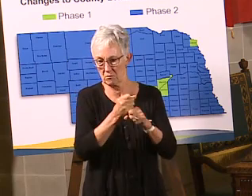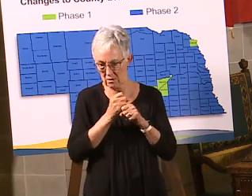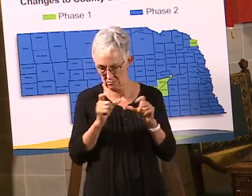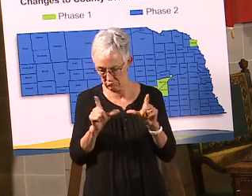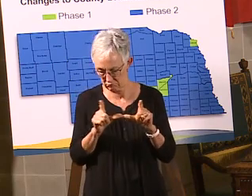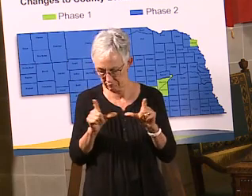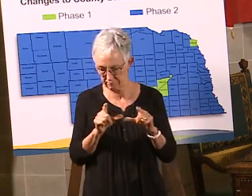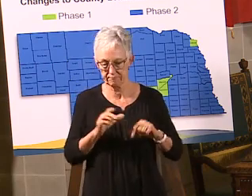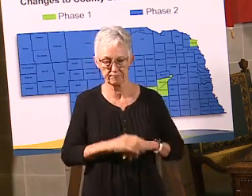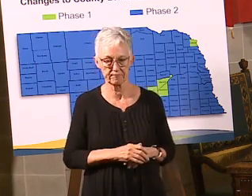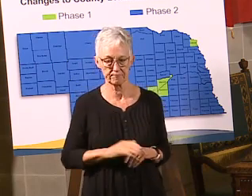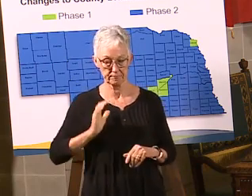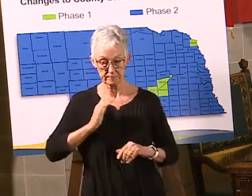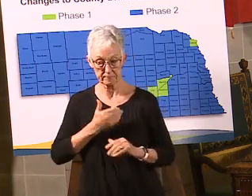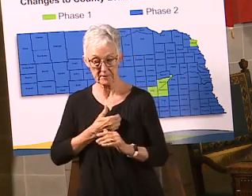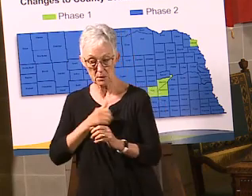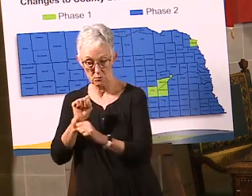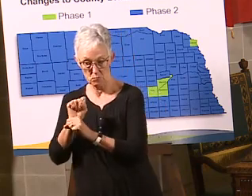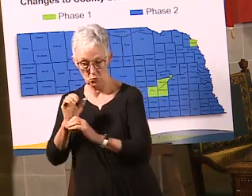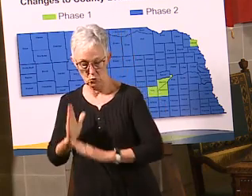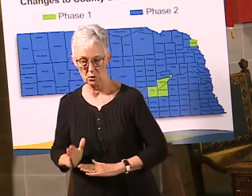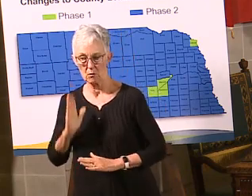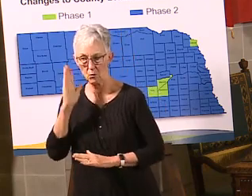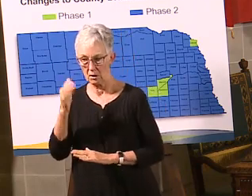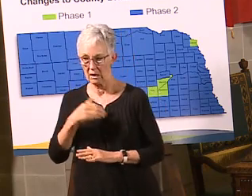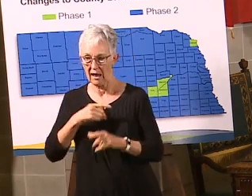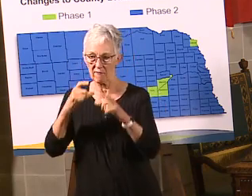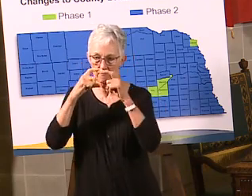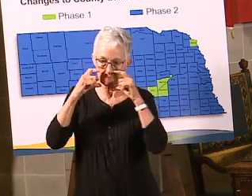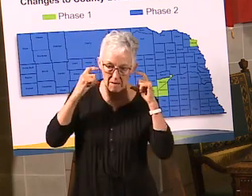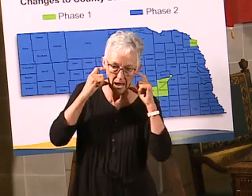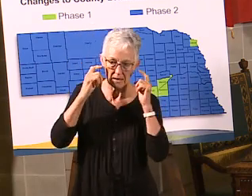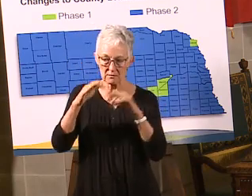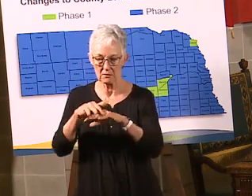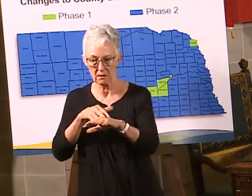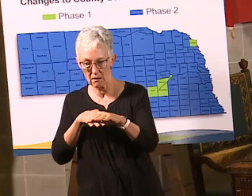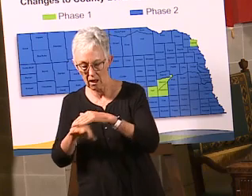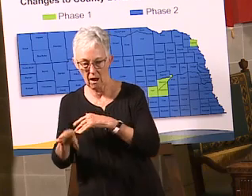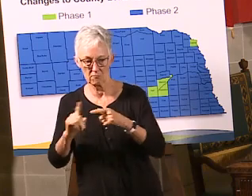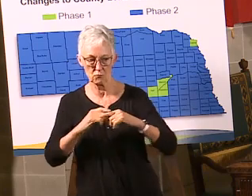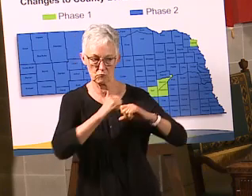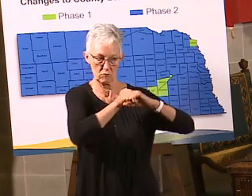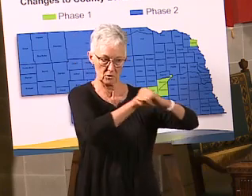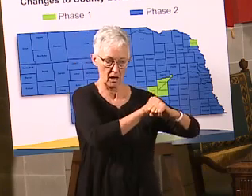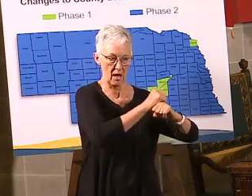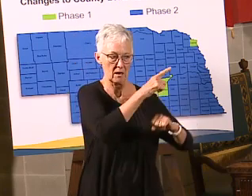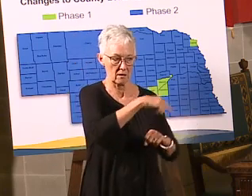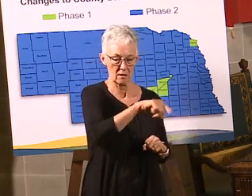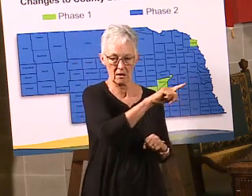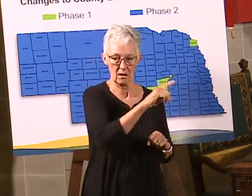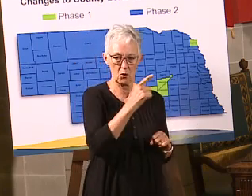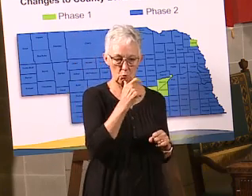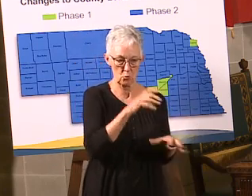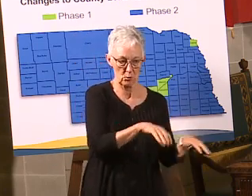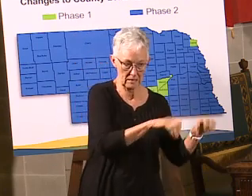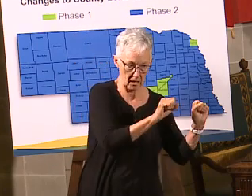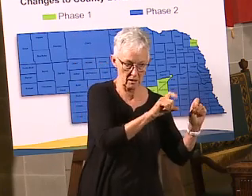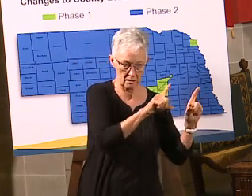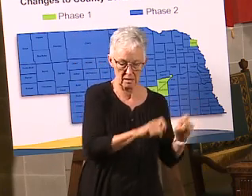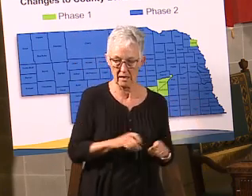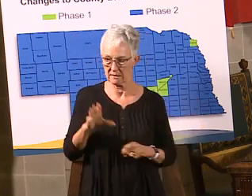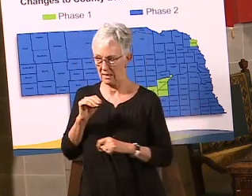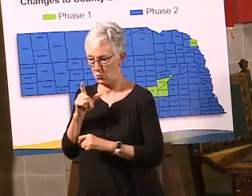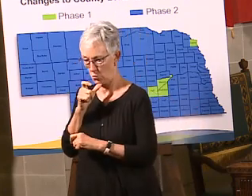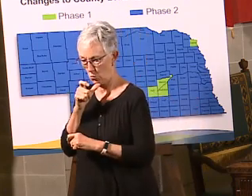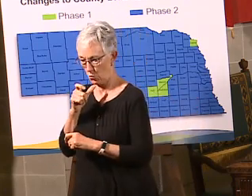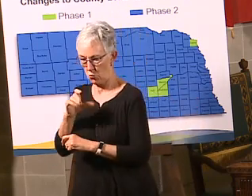appropriate personal protective equipment to help safeguard the health and safety of our customers and examiners. Given the confined